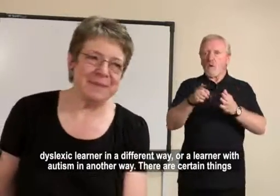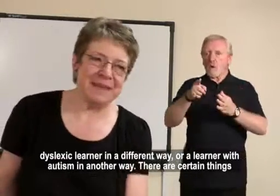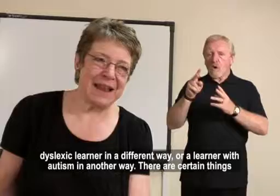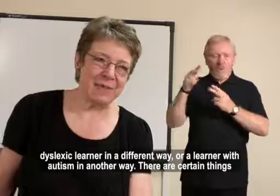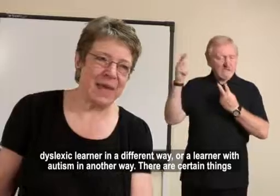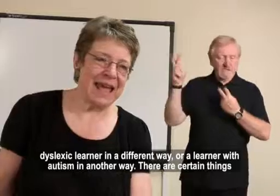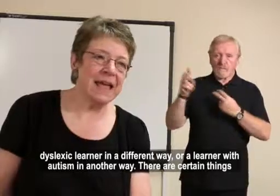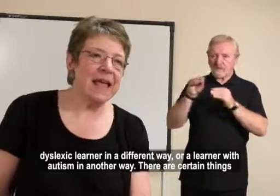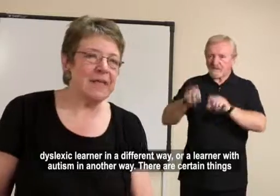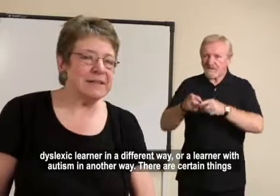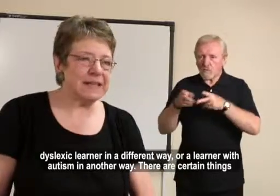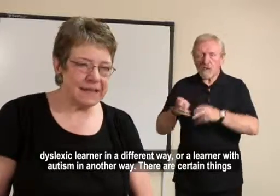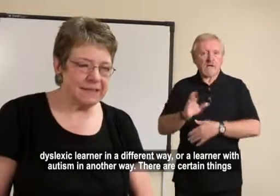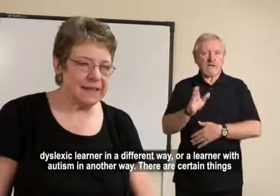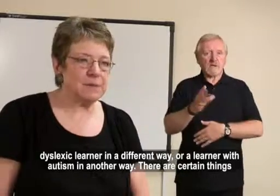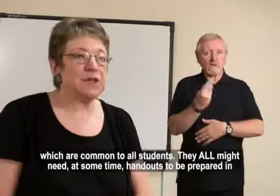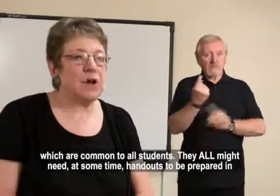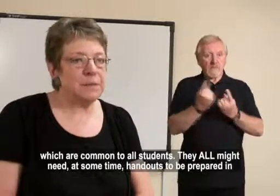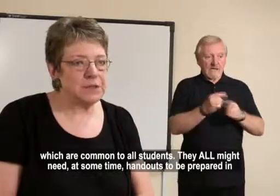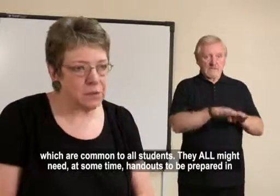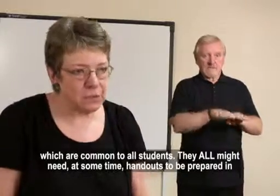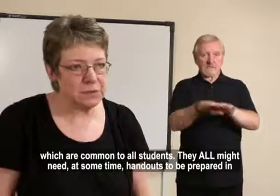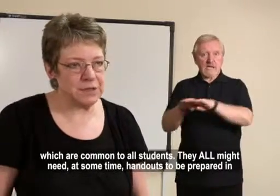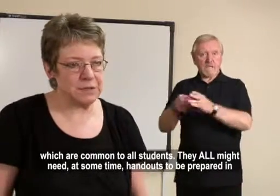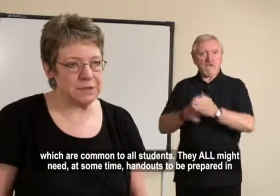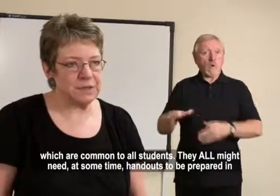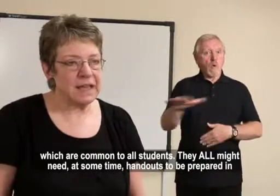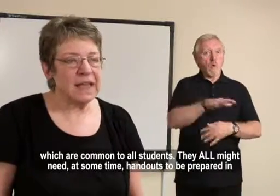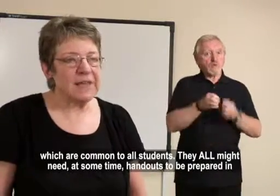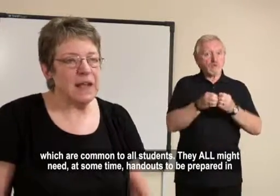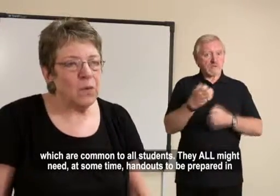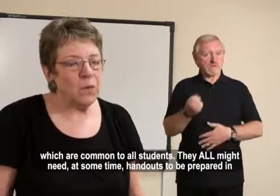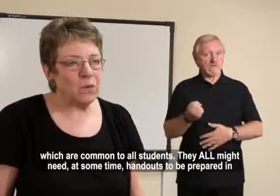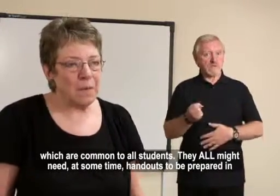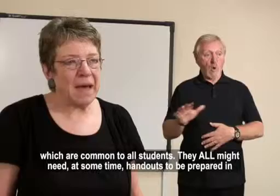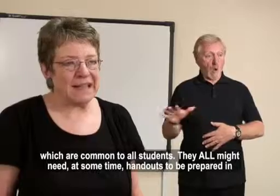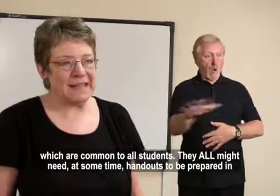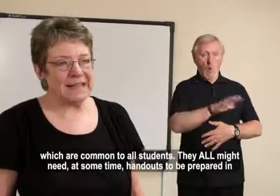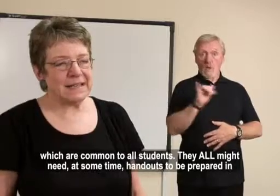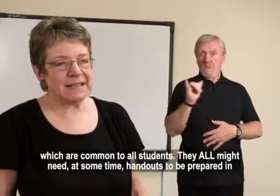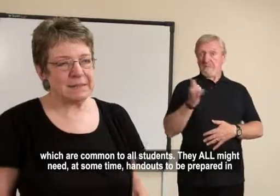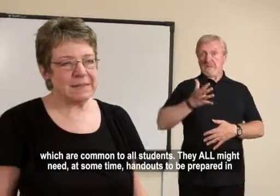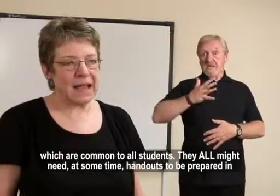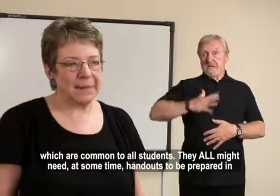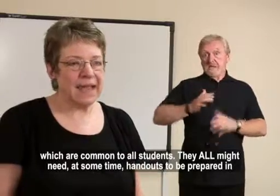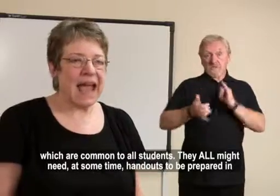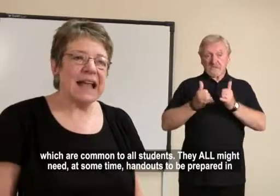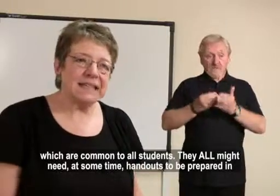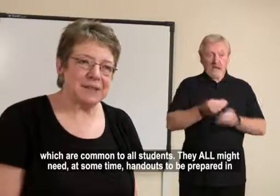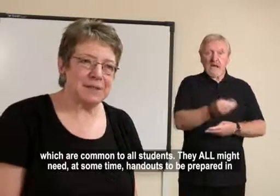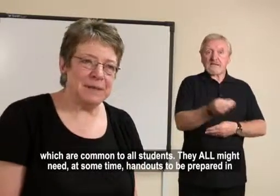with autism in another way. There are certain things which are common to all students. They all might need at some